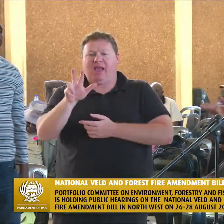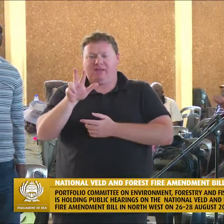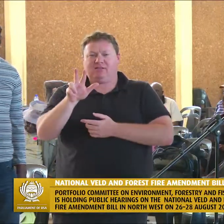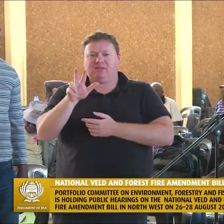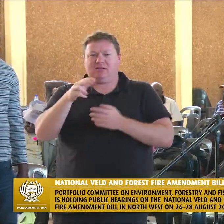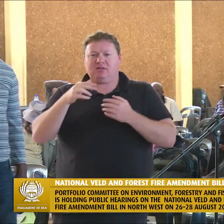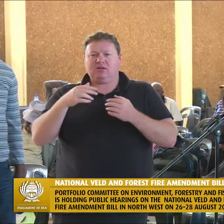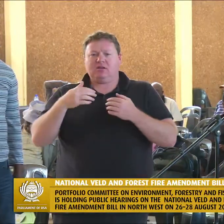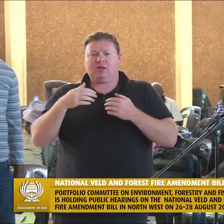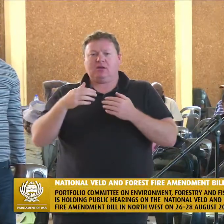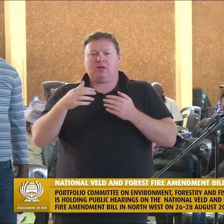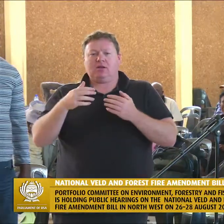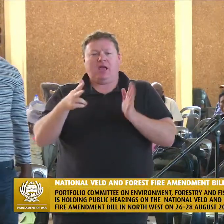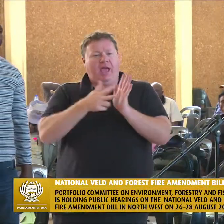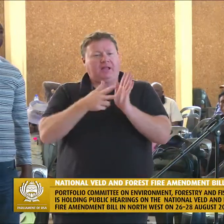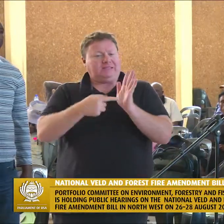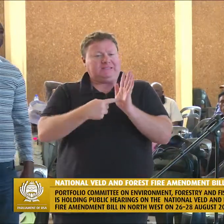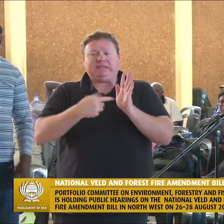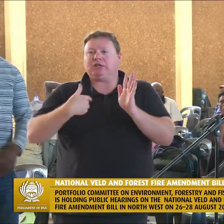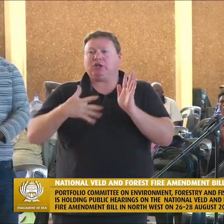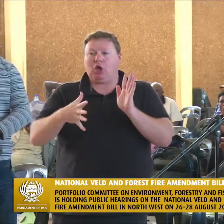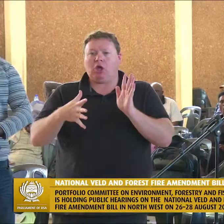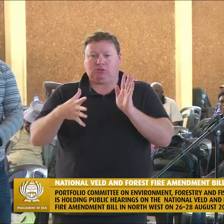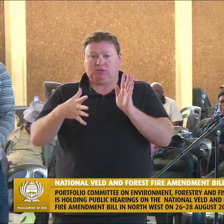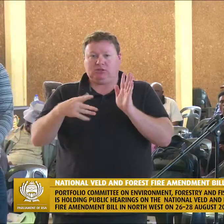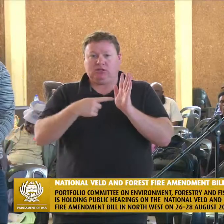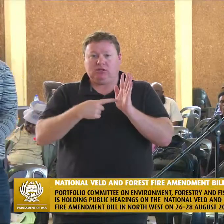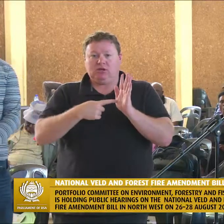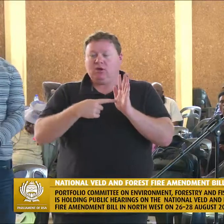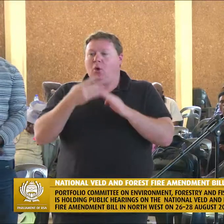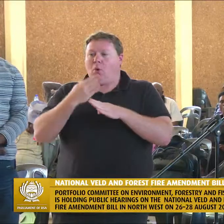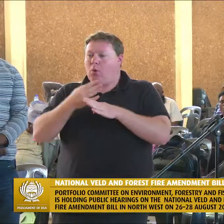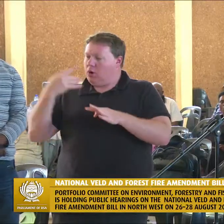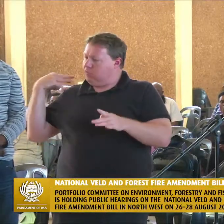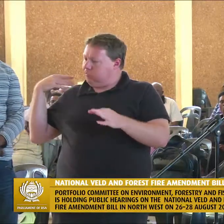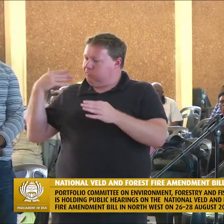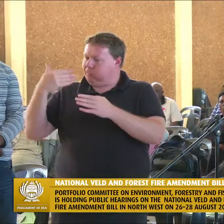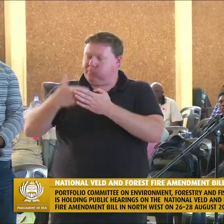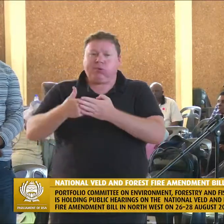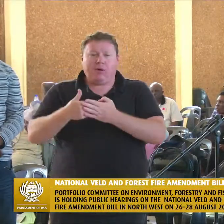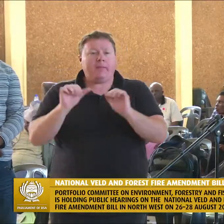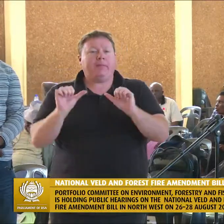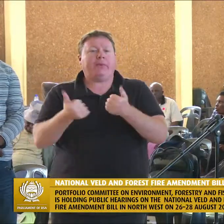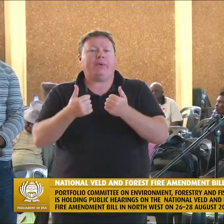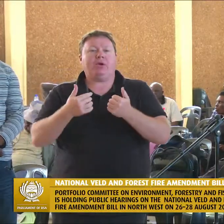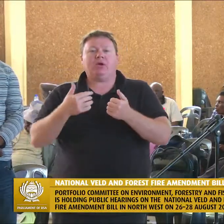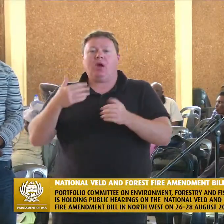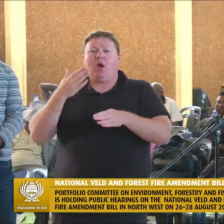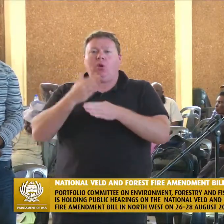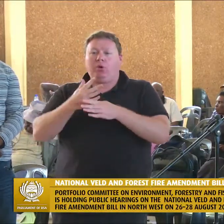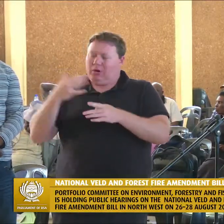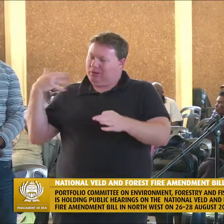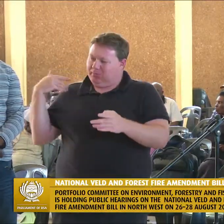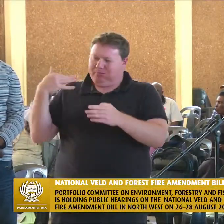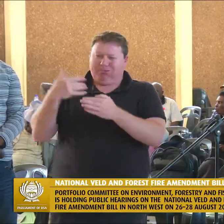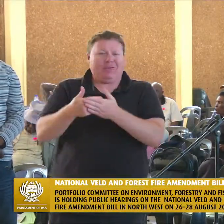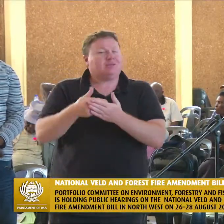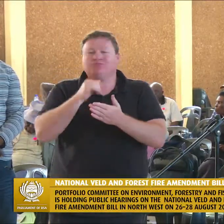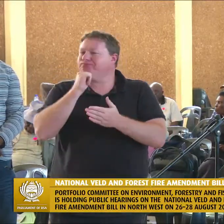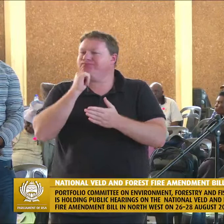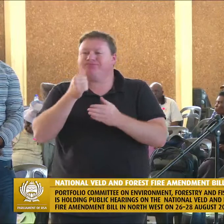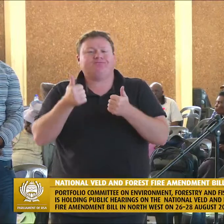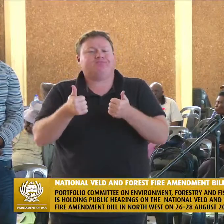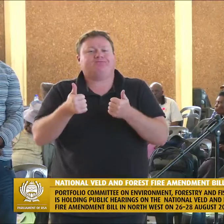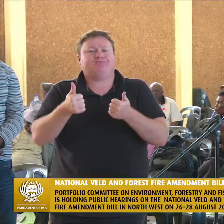is it that hasn't worked well and how do we rectify that so that as we try to draft a new agenda we know exactly where we come